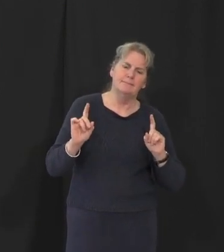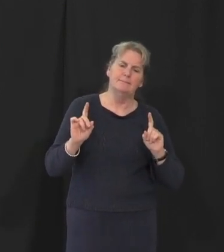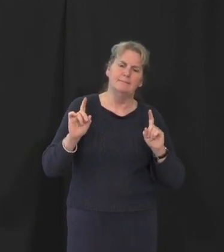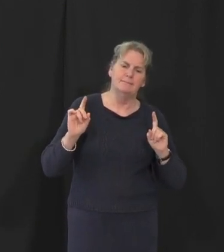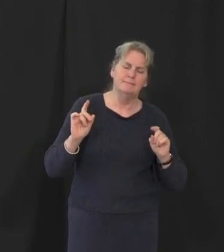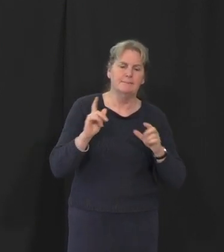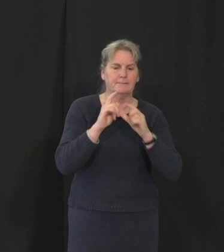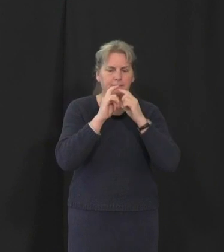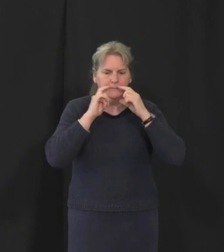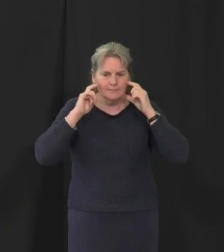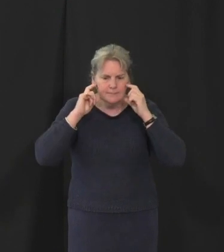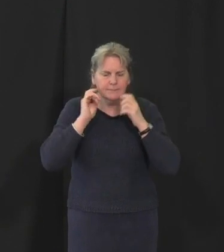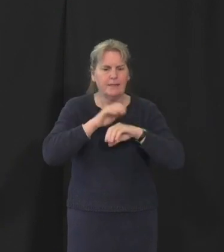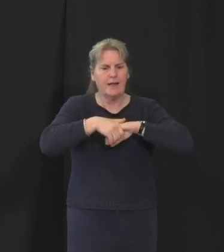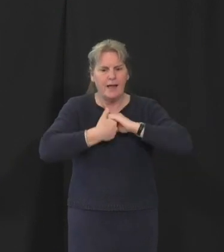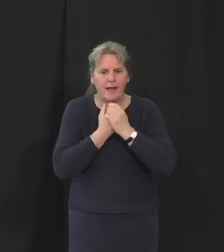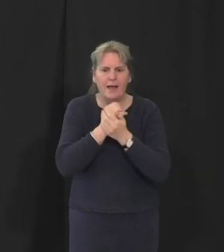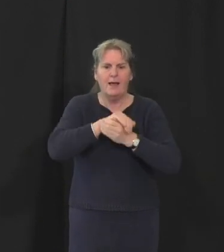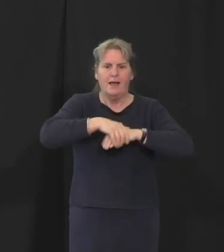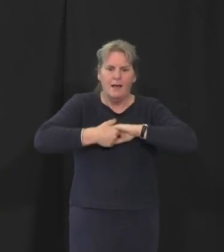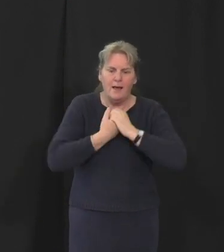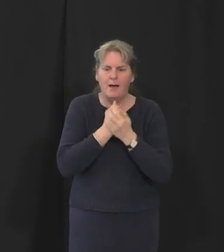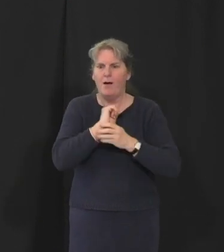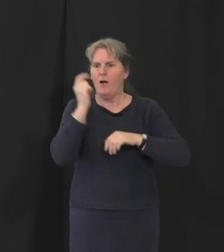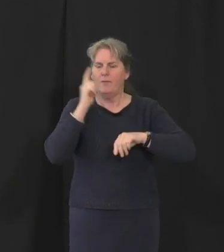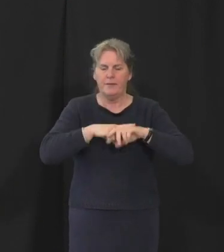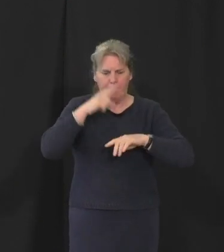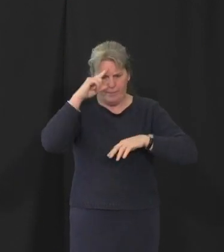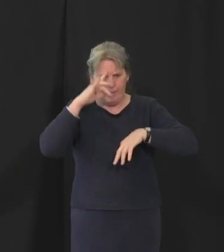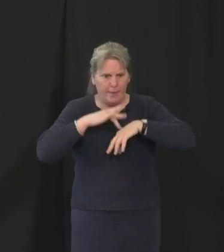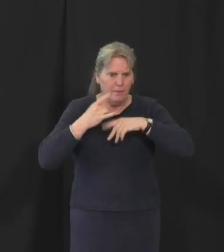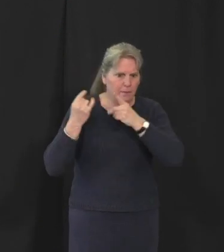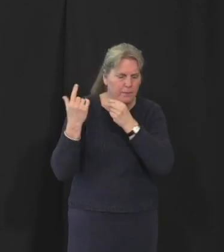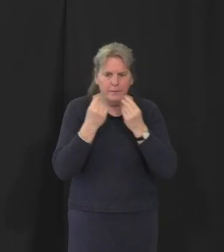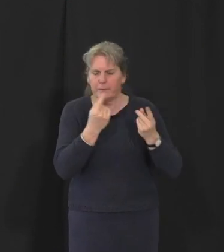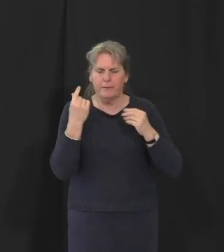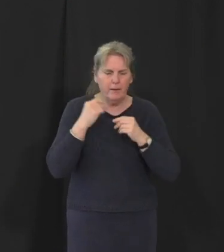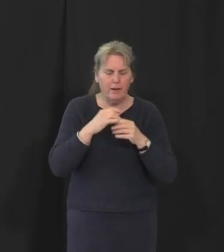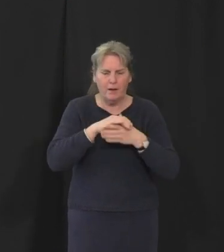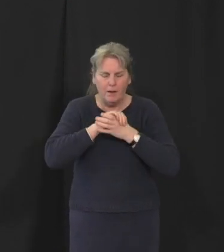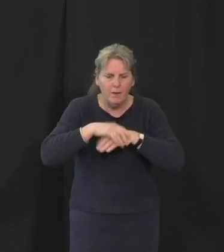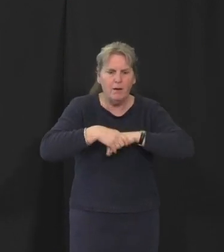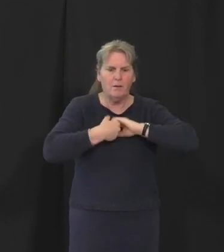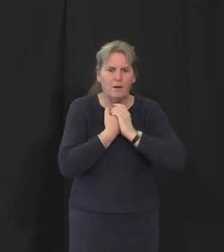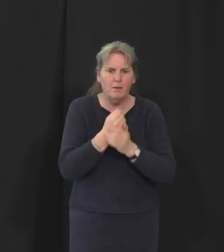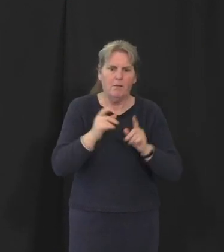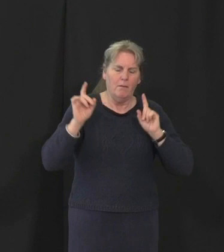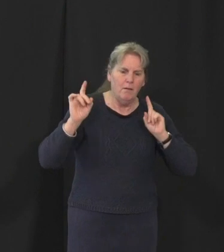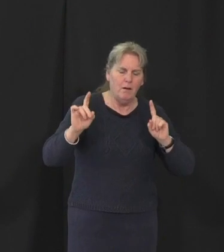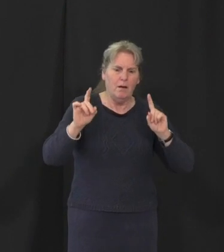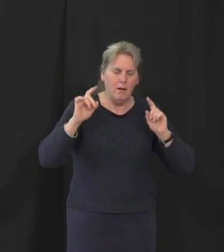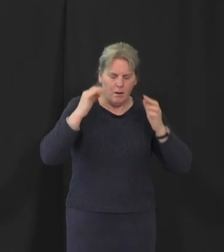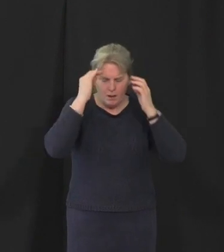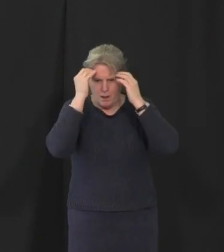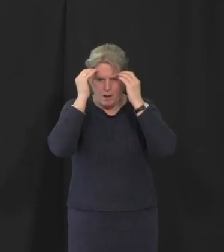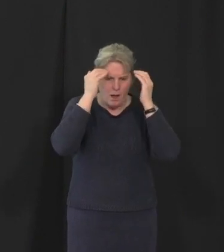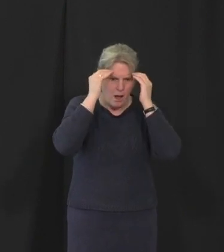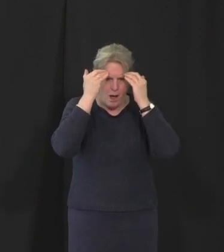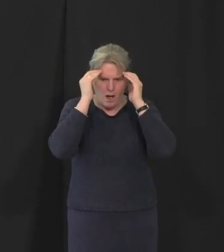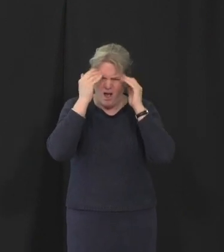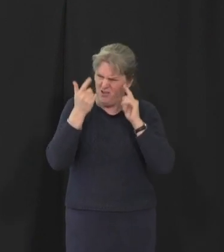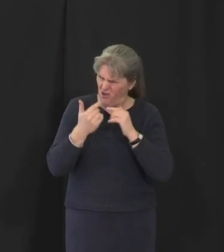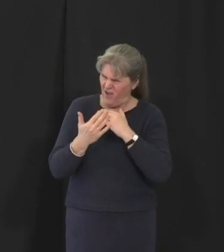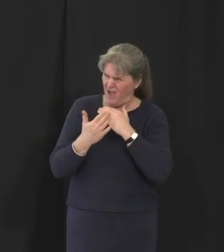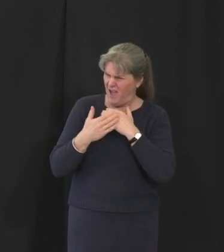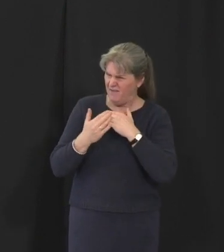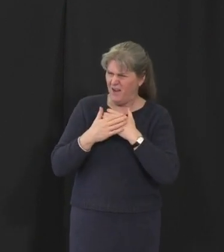wearing a face mask and washing your hands? It's a lot to think about and process, I guess. Do you have any words of advice about